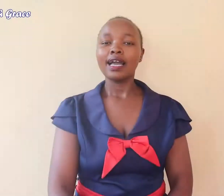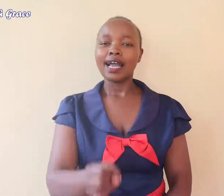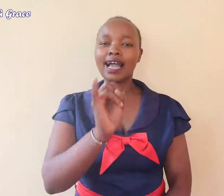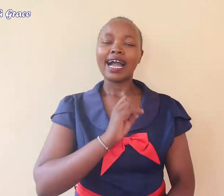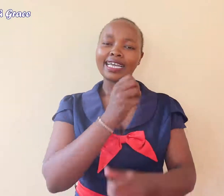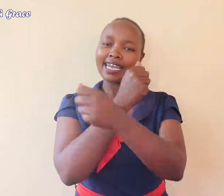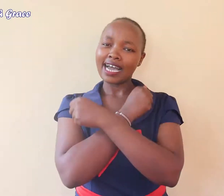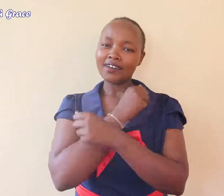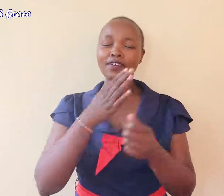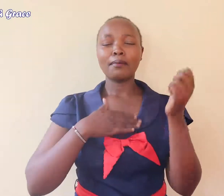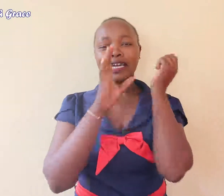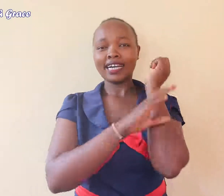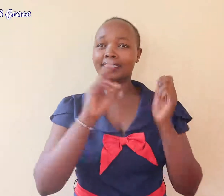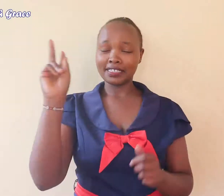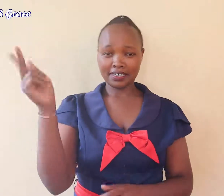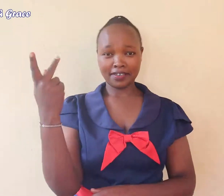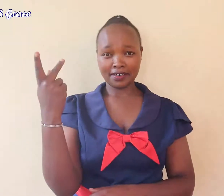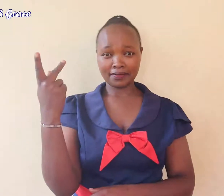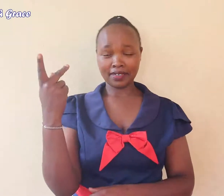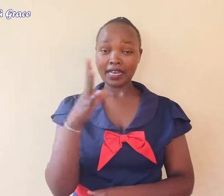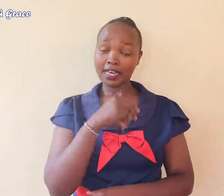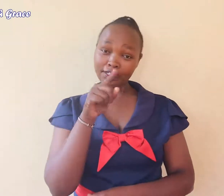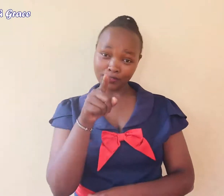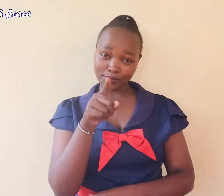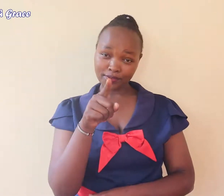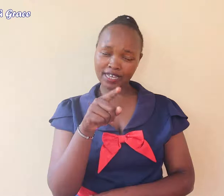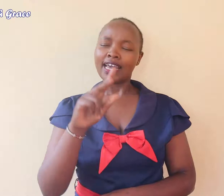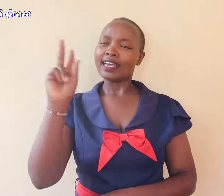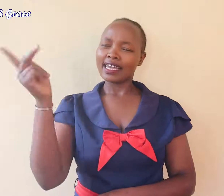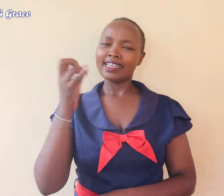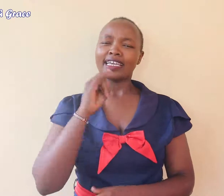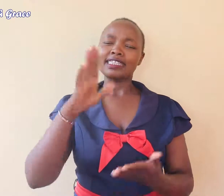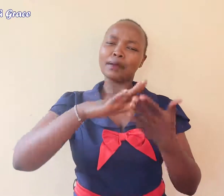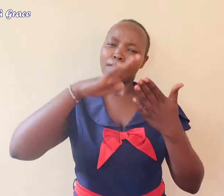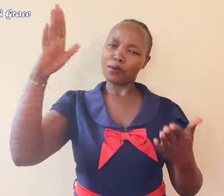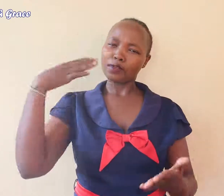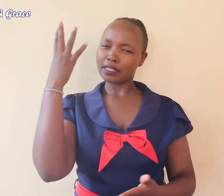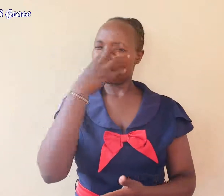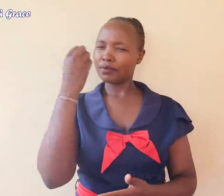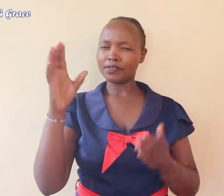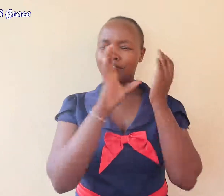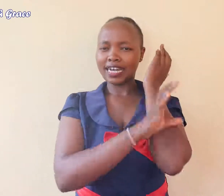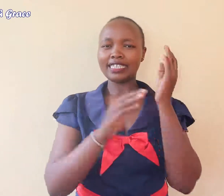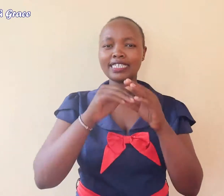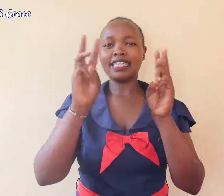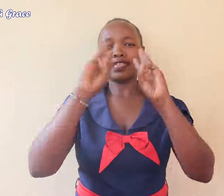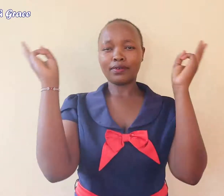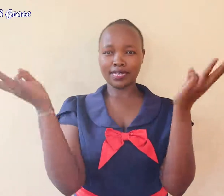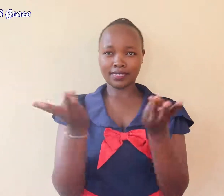I love my country Kenya. And you? Kenya is the most beautiful country in the world.